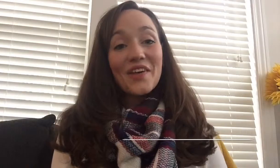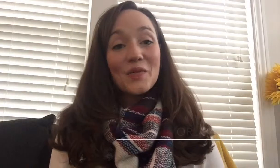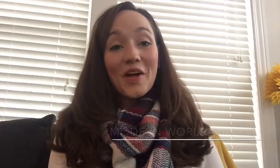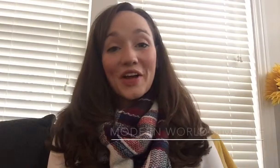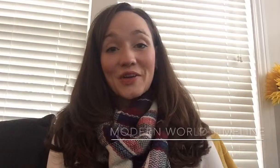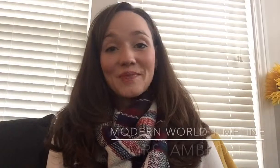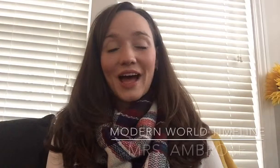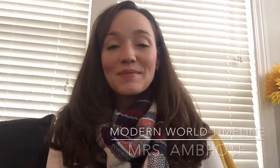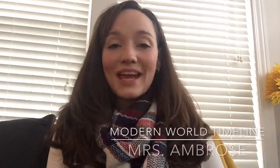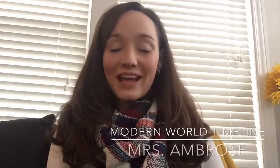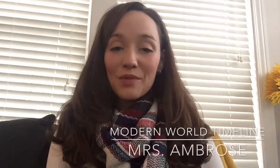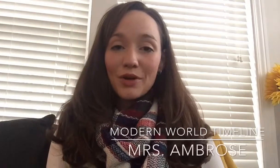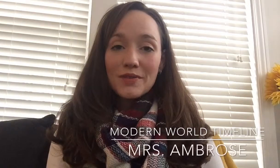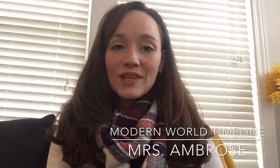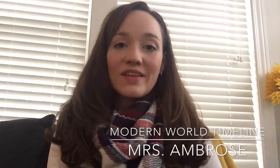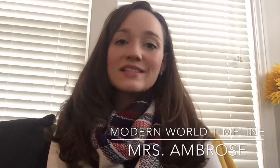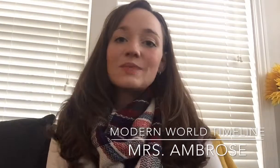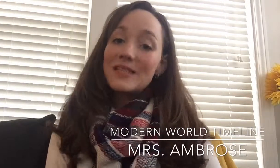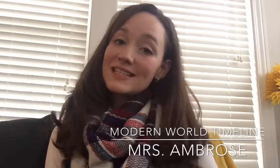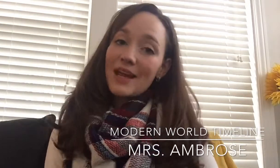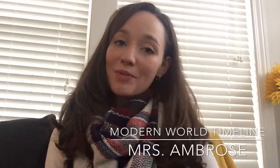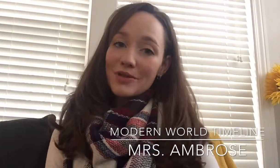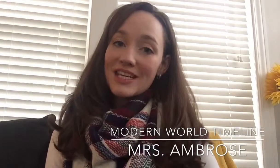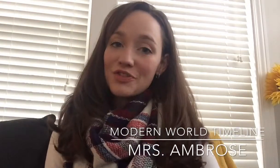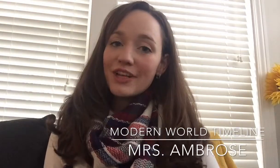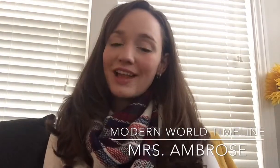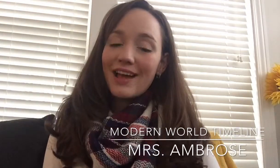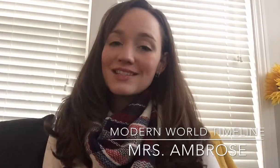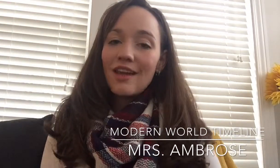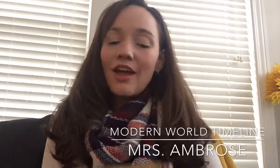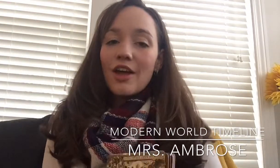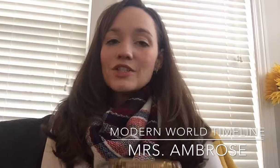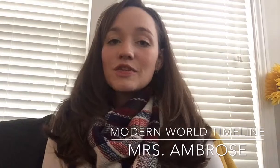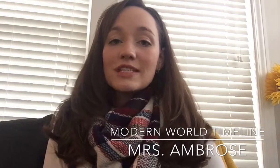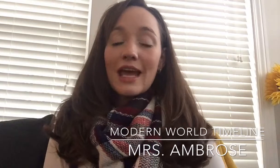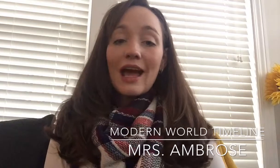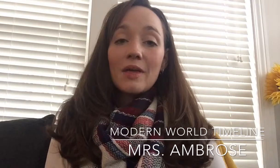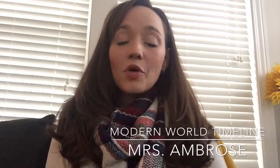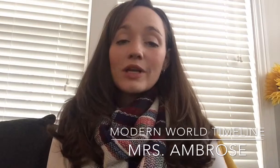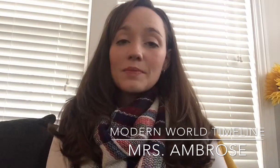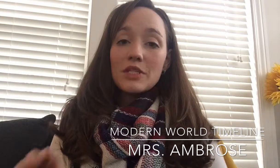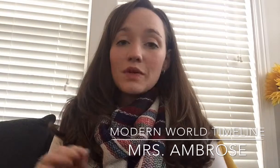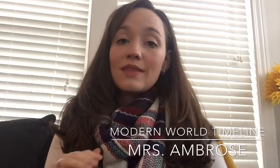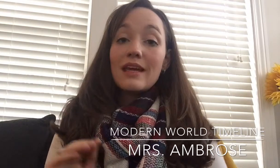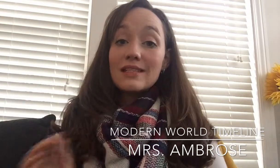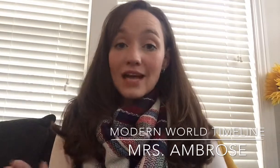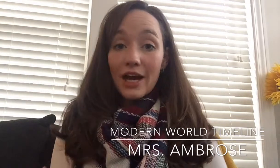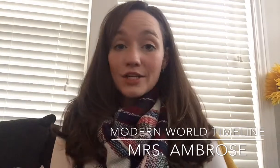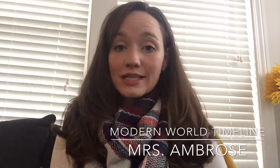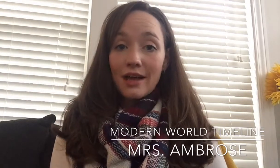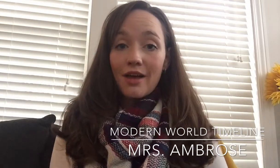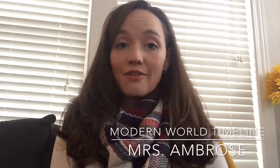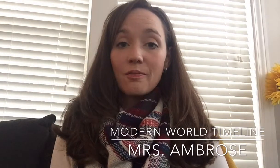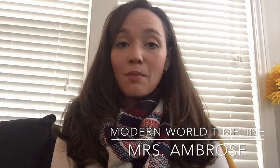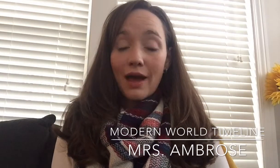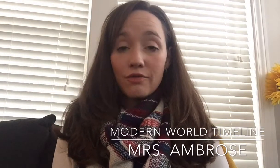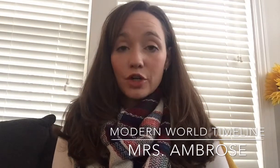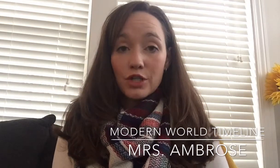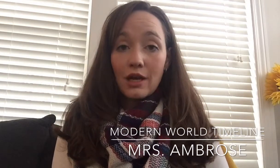Hello and welcome. I'm Kate Ambrose and this is Mrs. Ambrose History Class. So today I'm going to be doing the entirety of my version